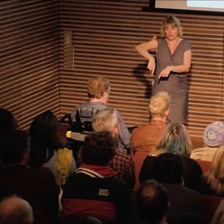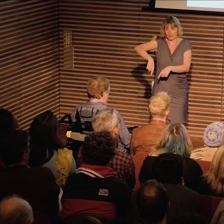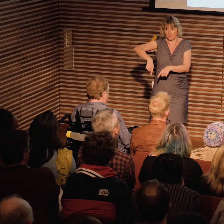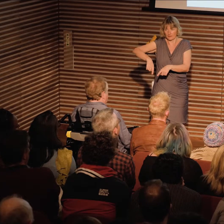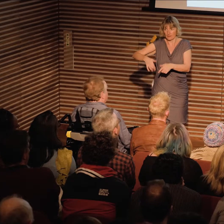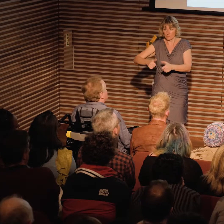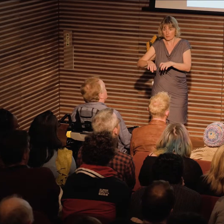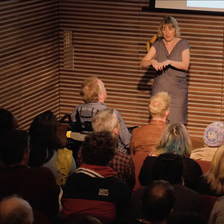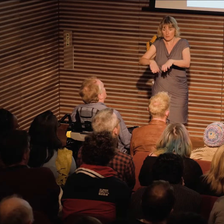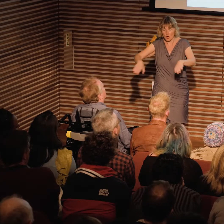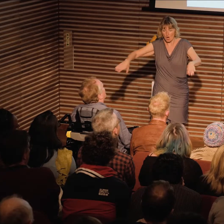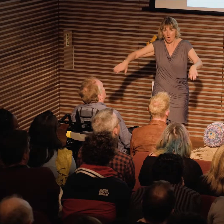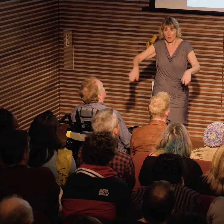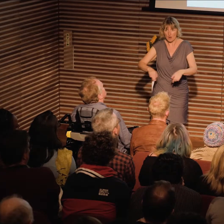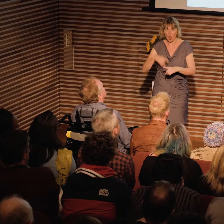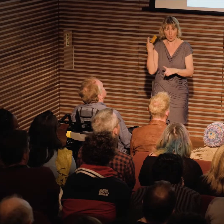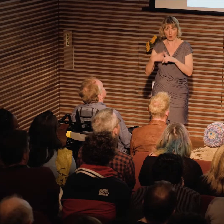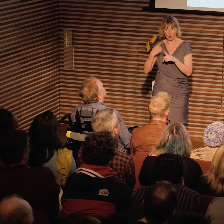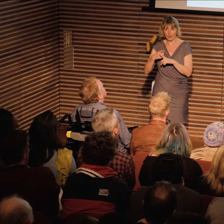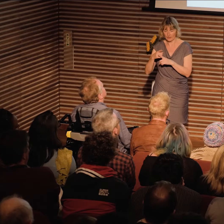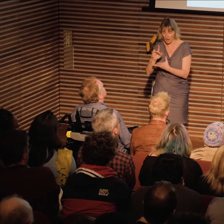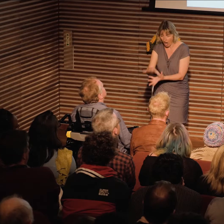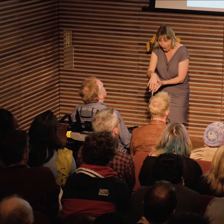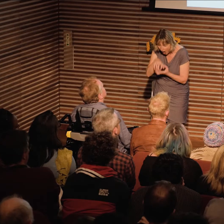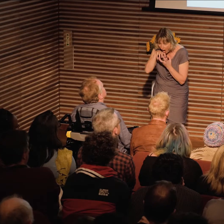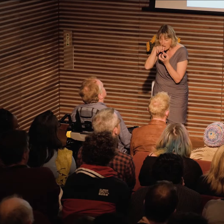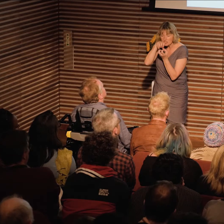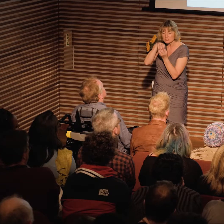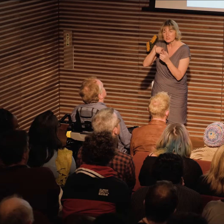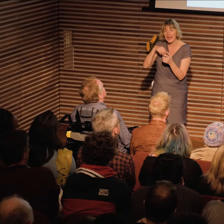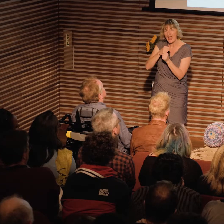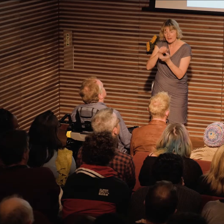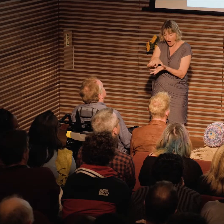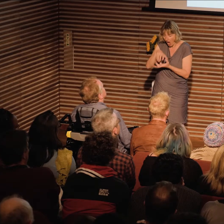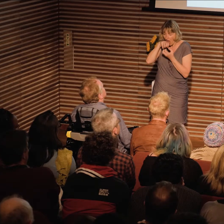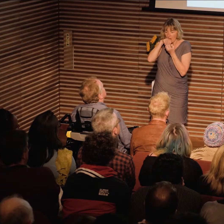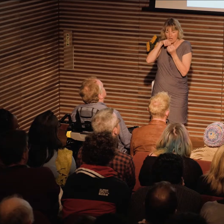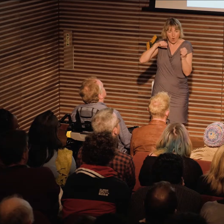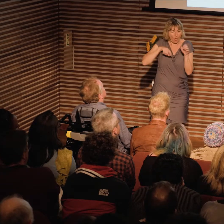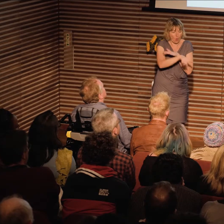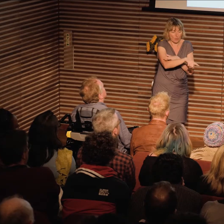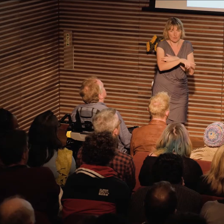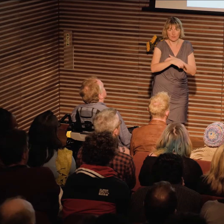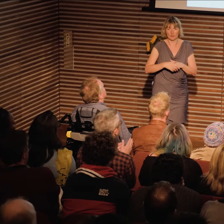the curb. In one swift move, she takes the egg in her mouth and is gone.